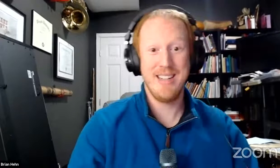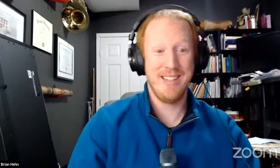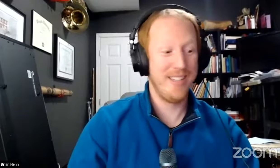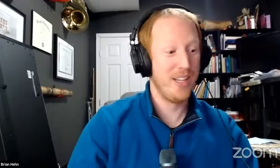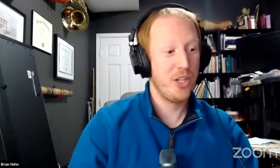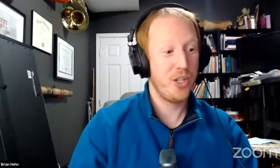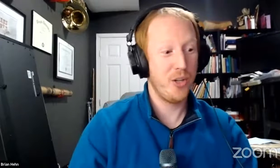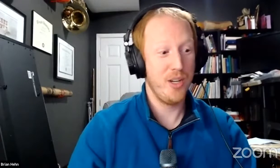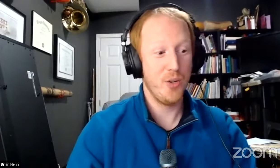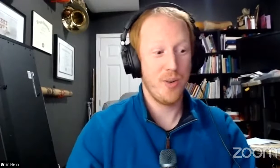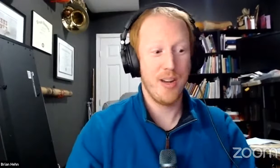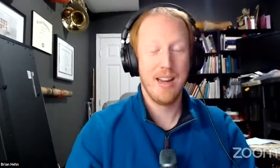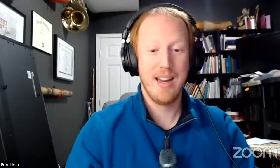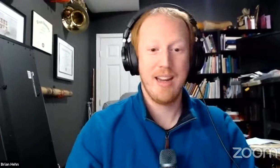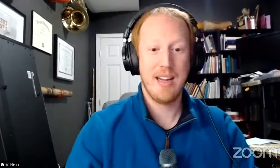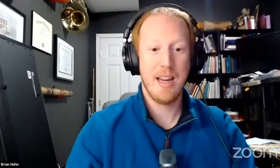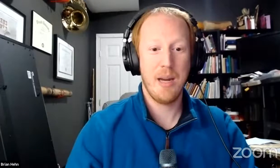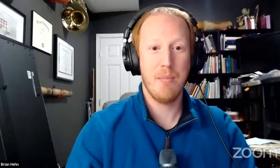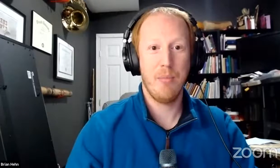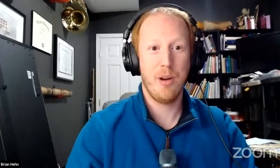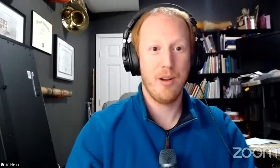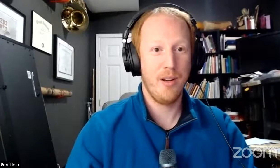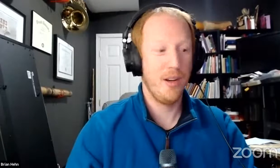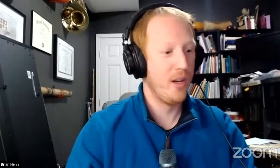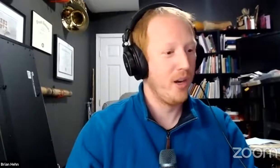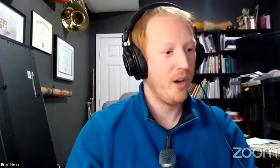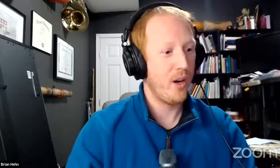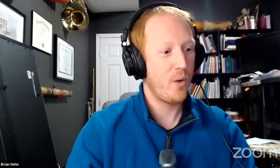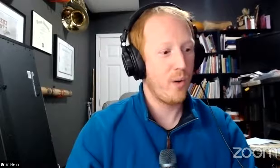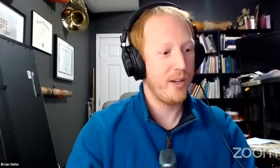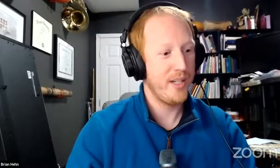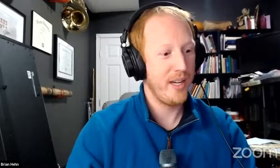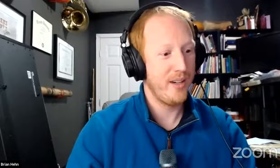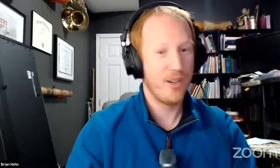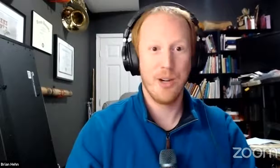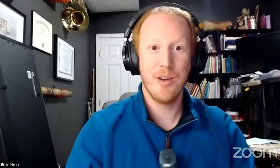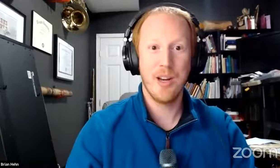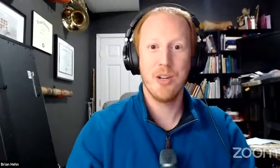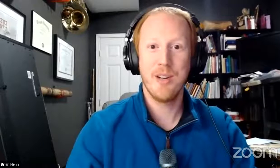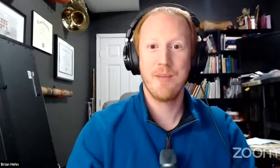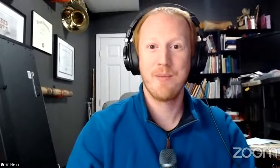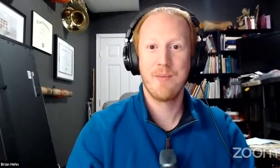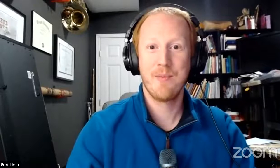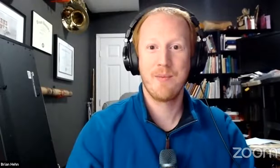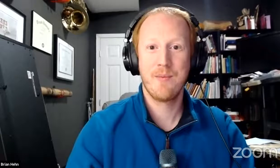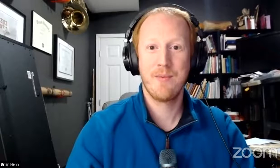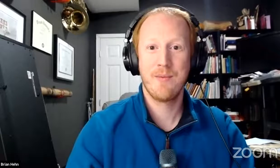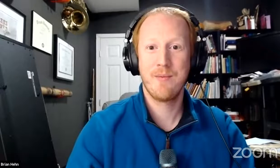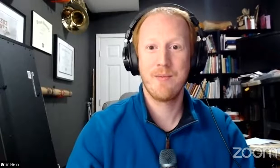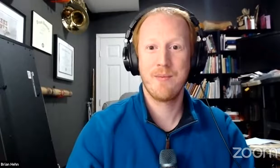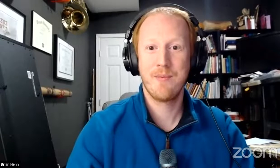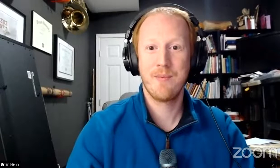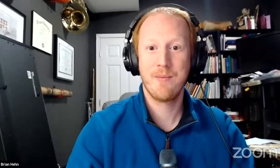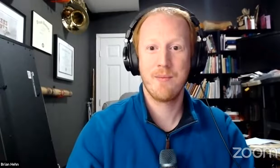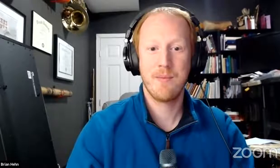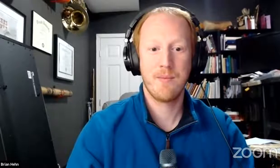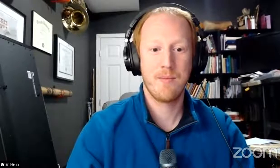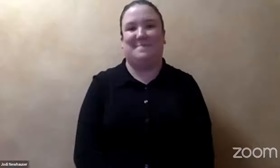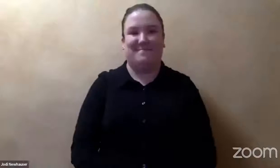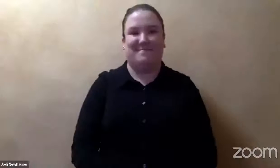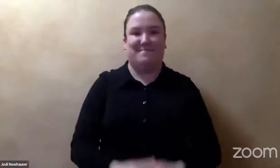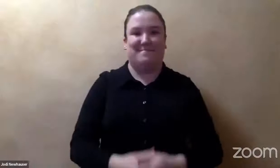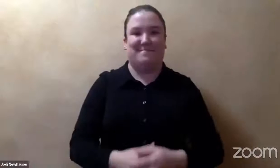have found it very helpful to find some joy in humor. But there are also some serious ones. A Tiny Thing We Cannot